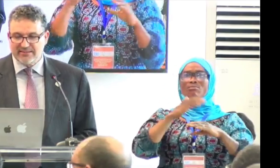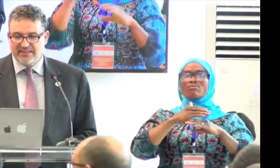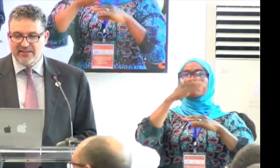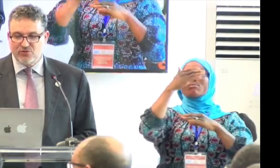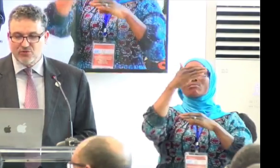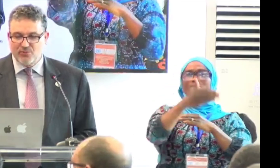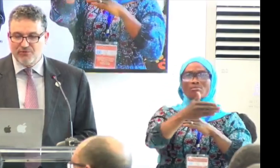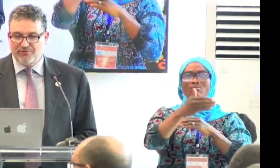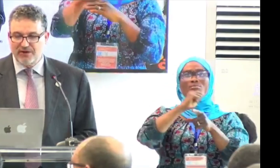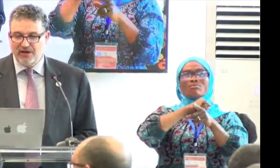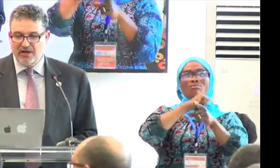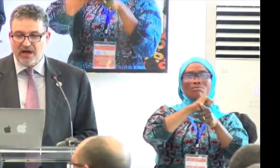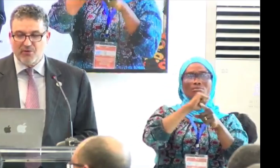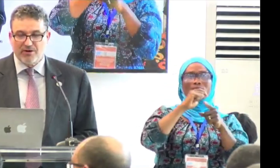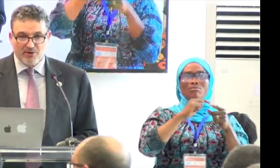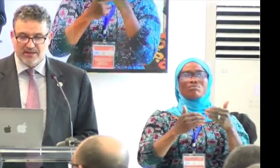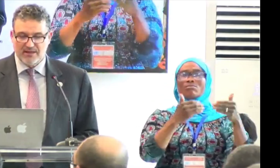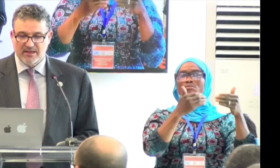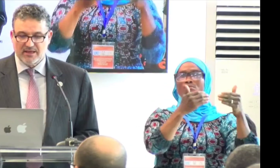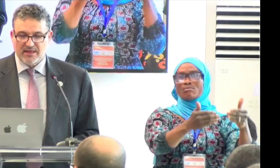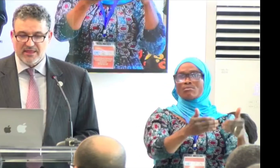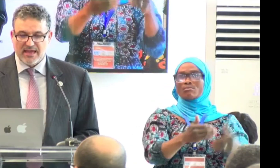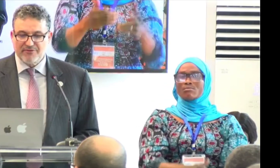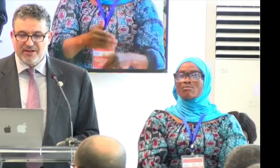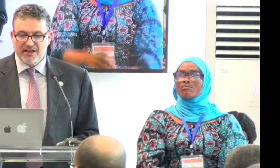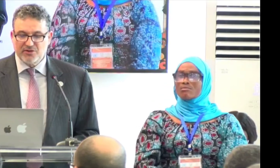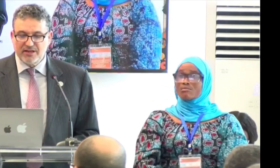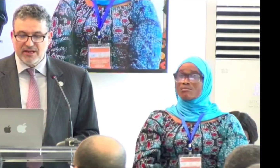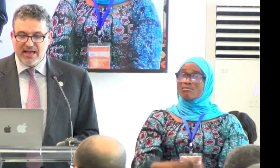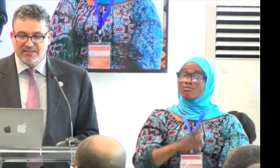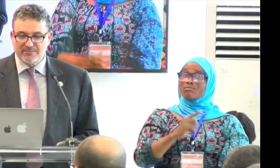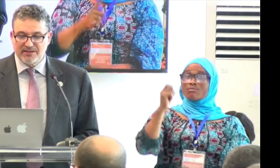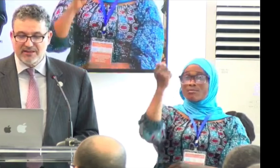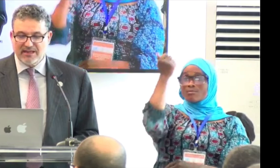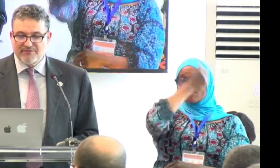classical stand to move our project. The